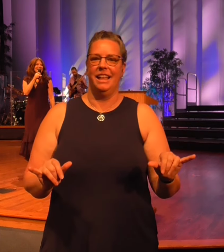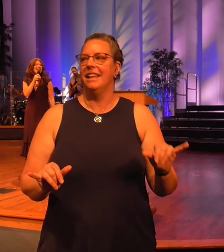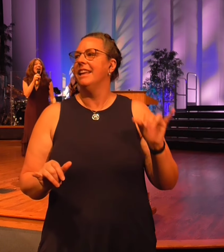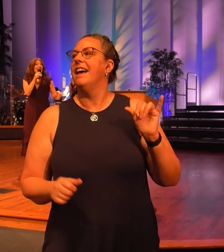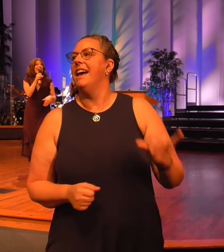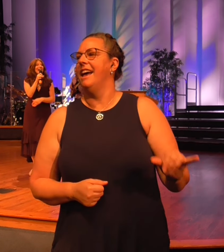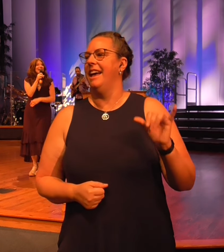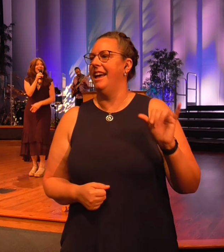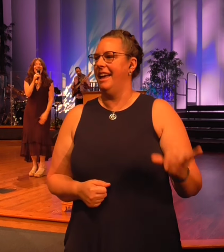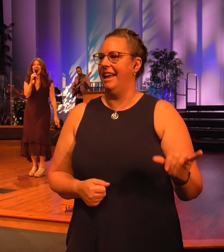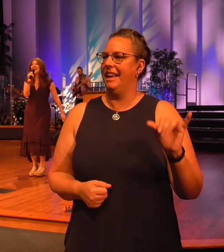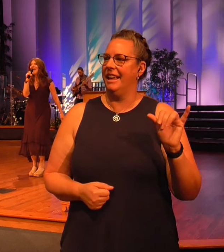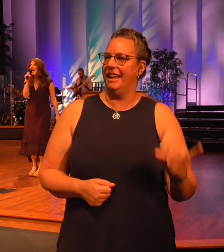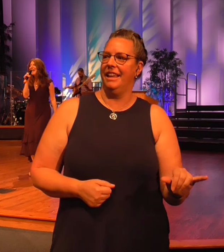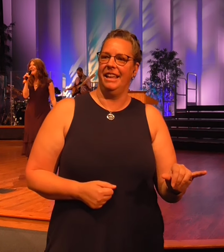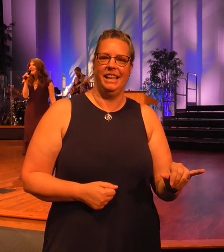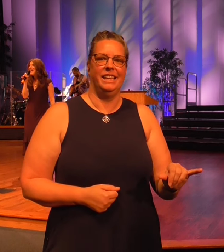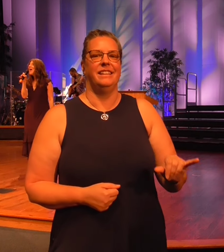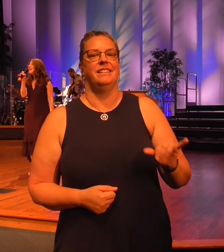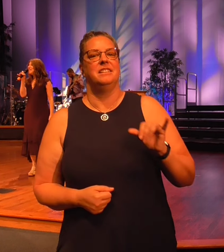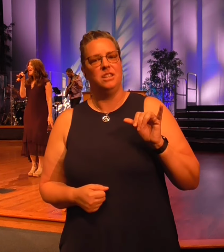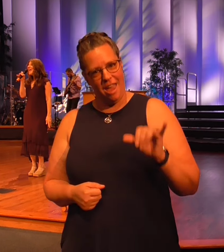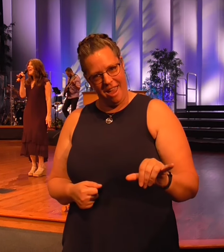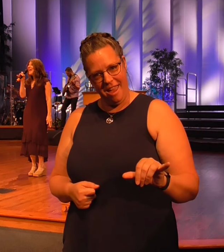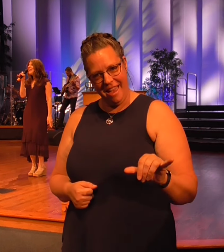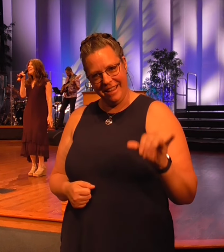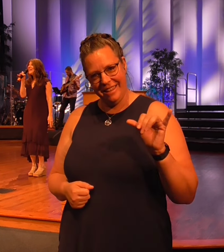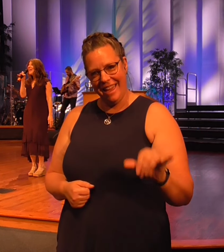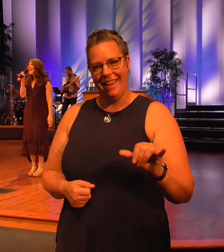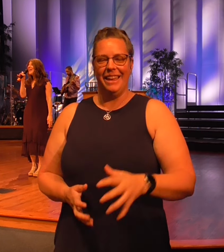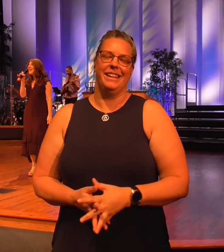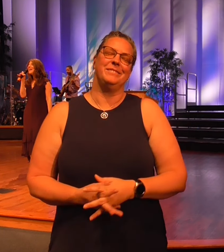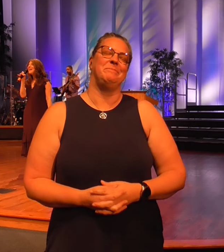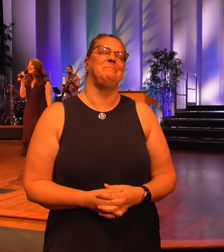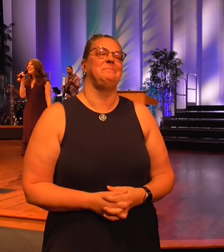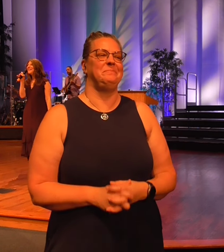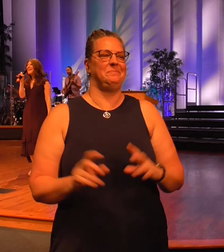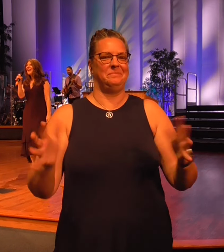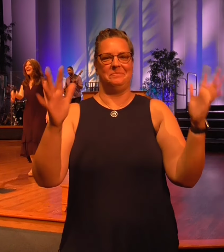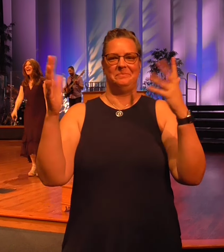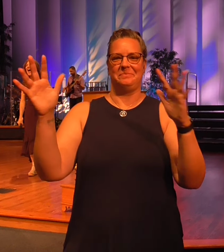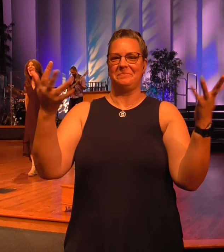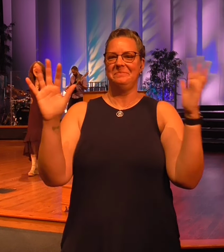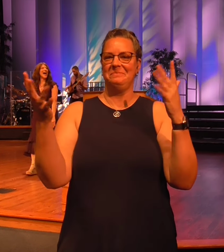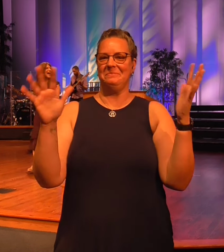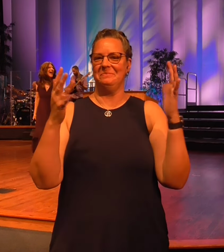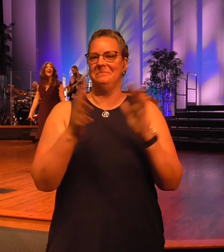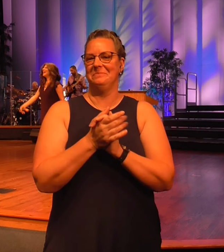yeah. Hey, hey, hey, yeah, yeah.